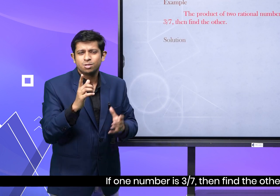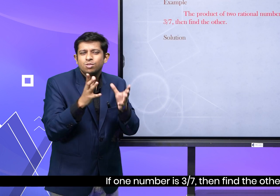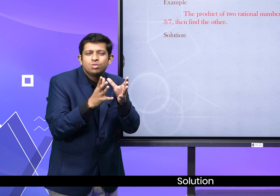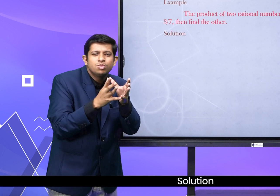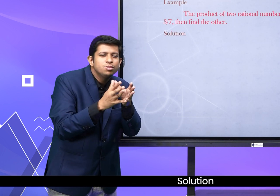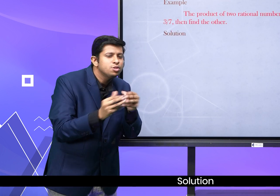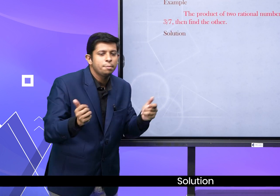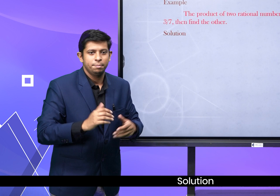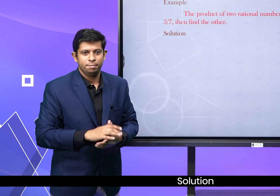Solution.